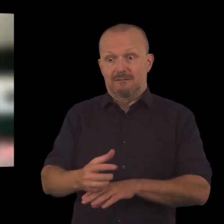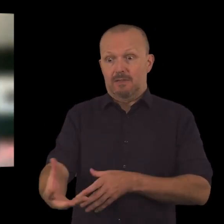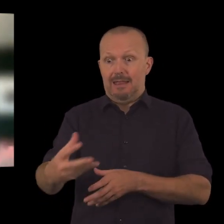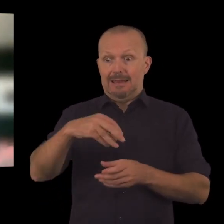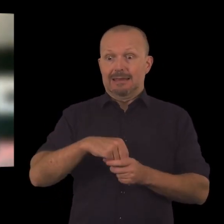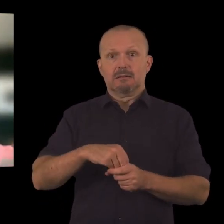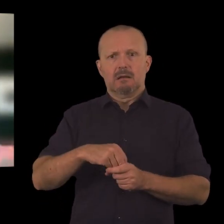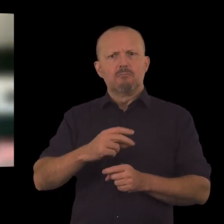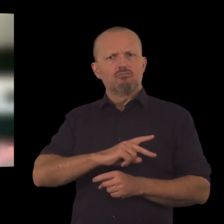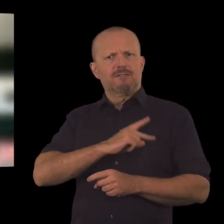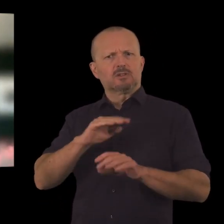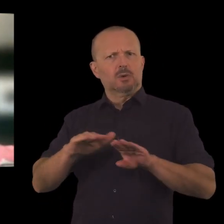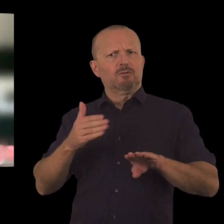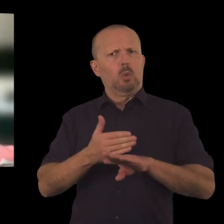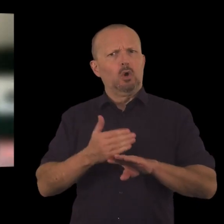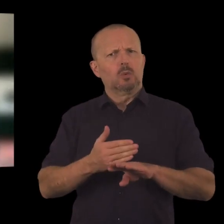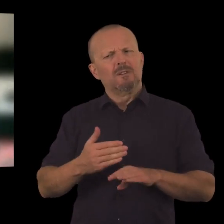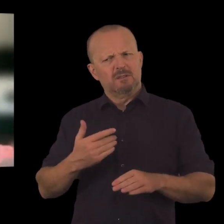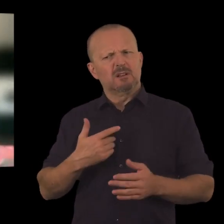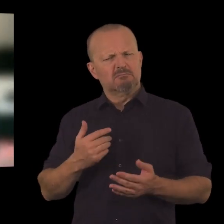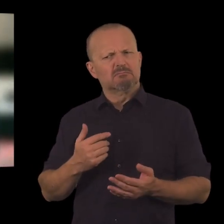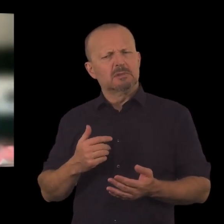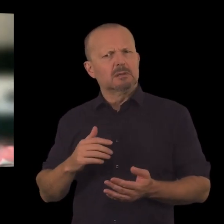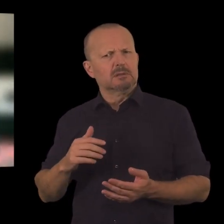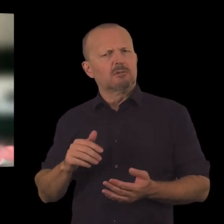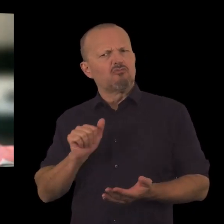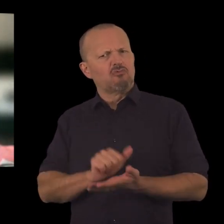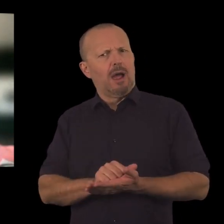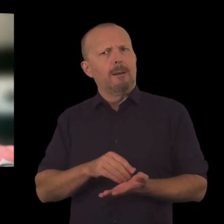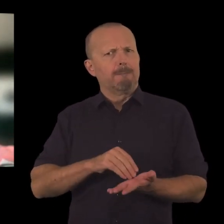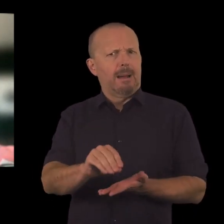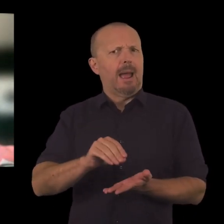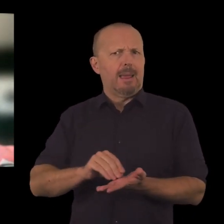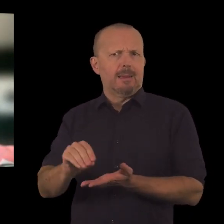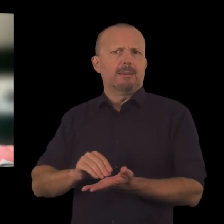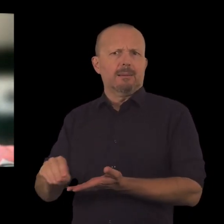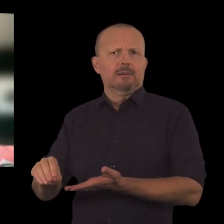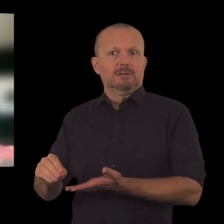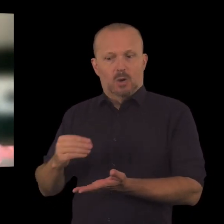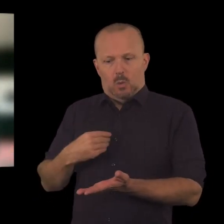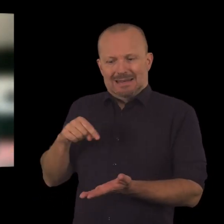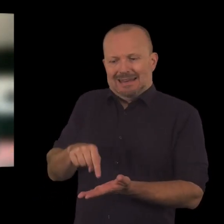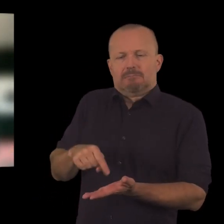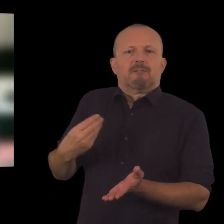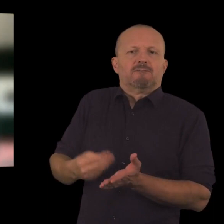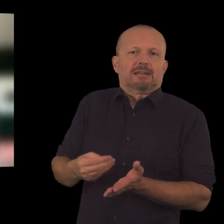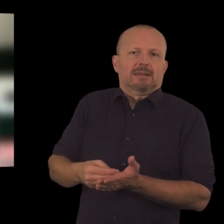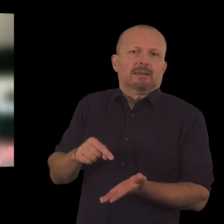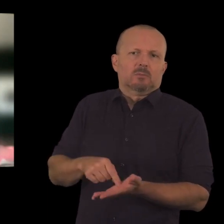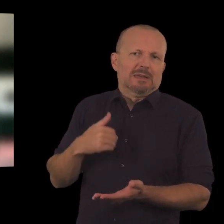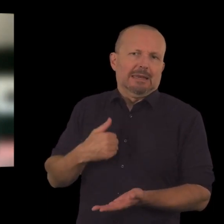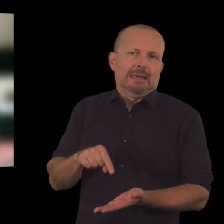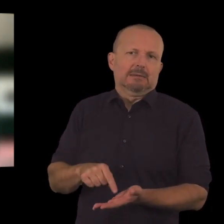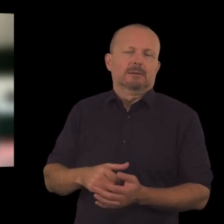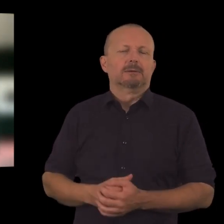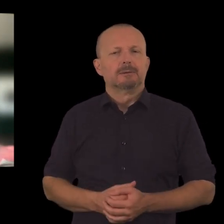obviously all of this costs money. It's really important for us that we pay our actors when they're engaging in professional level work like this